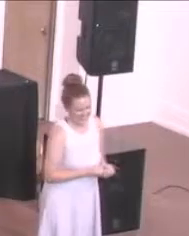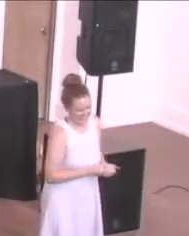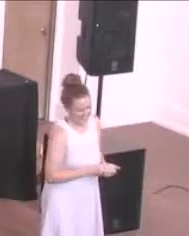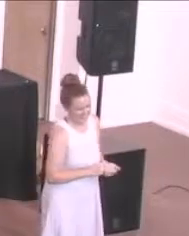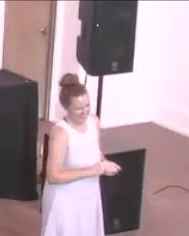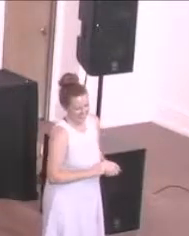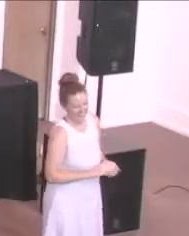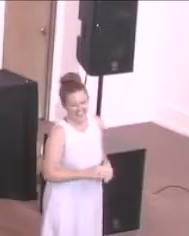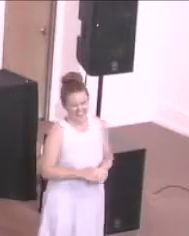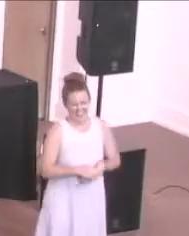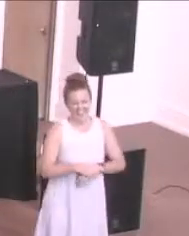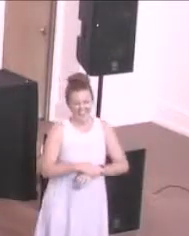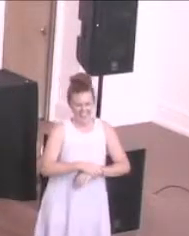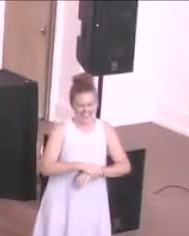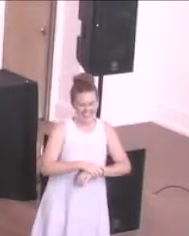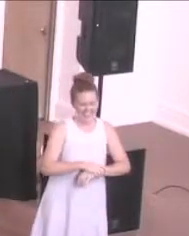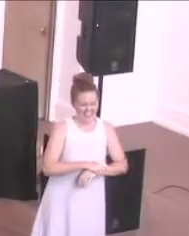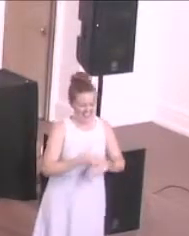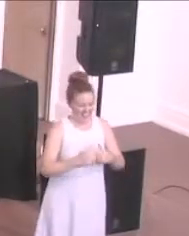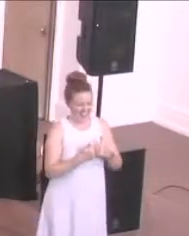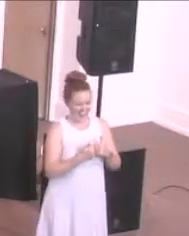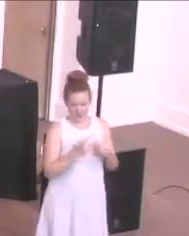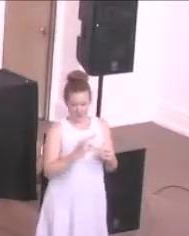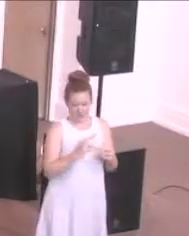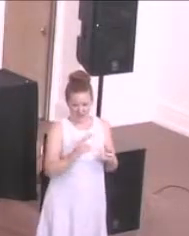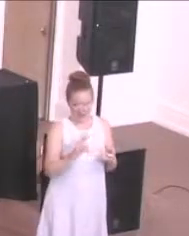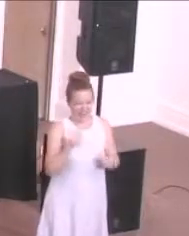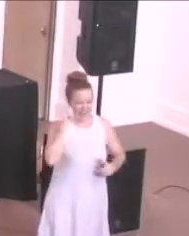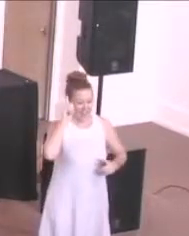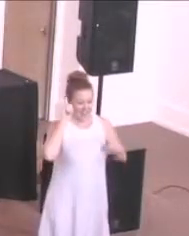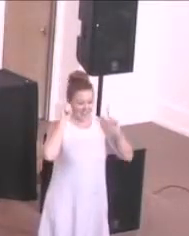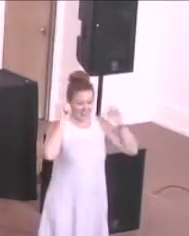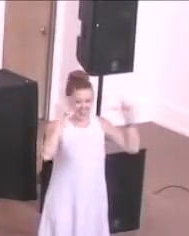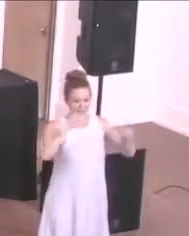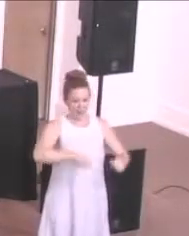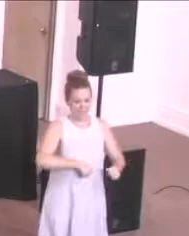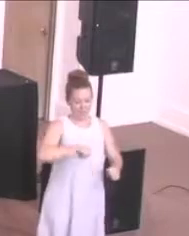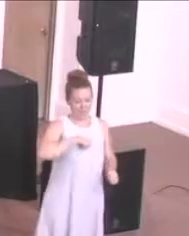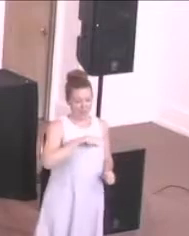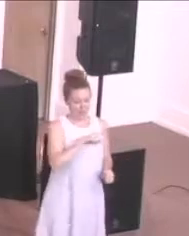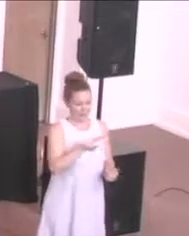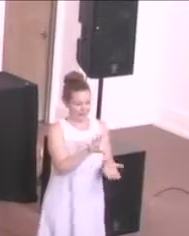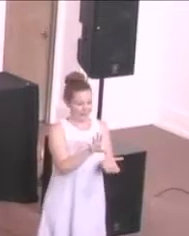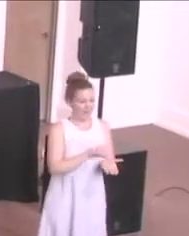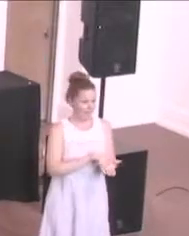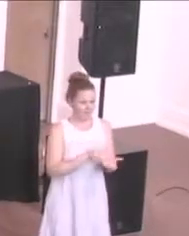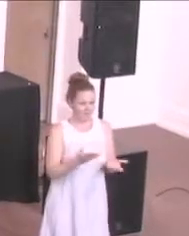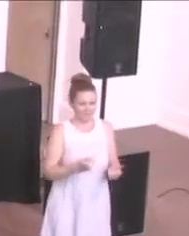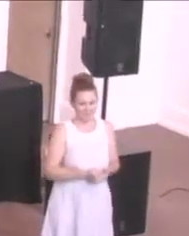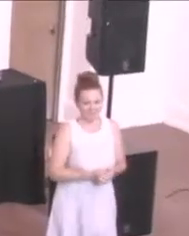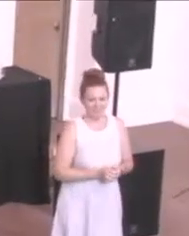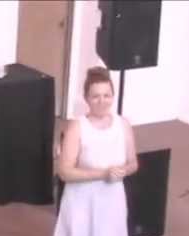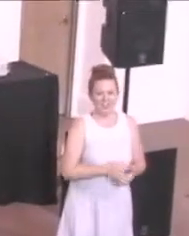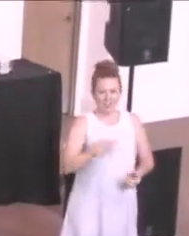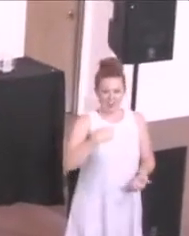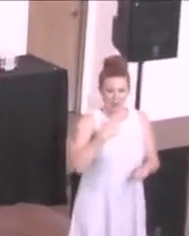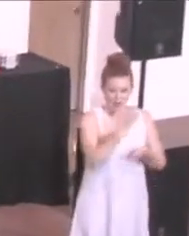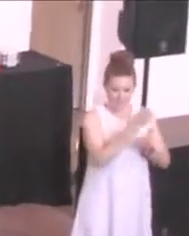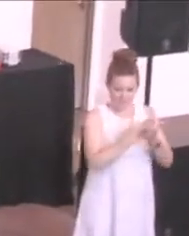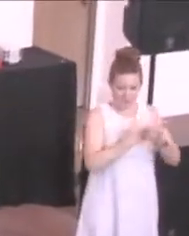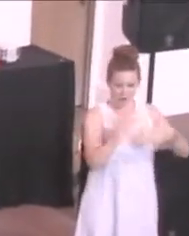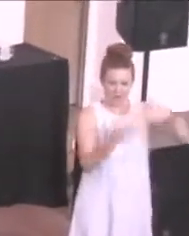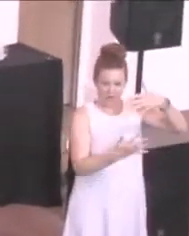this with us, so how do we do this here? Loud and proud, amen. I am part of the fellowship